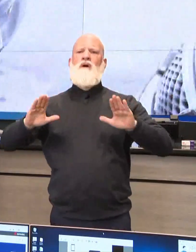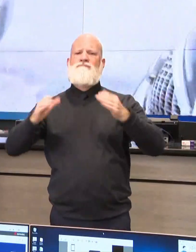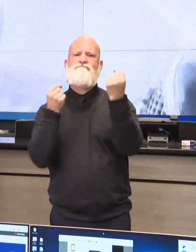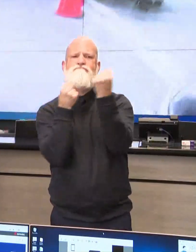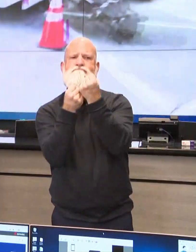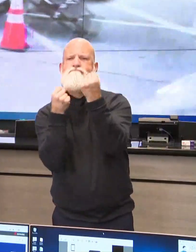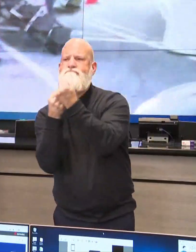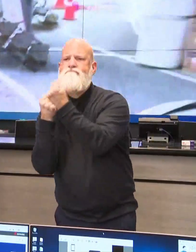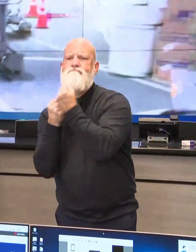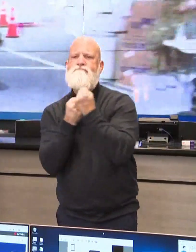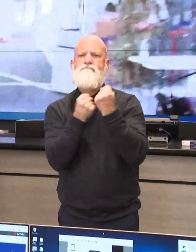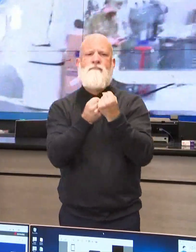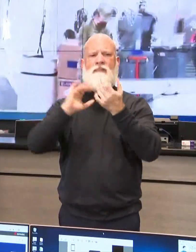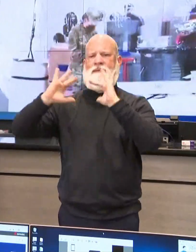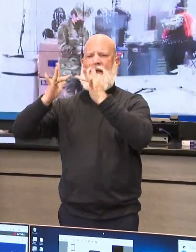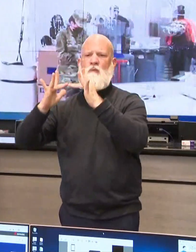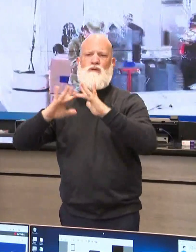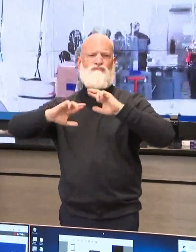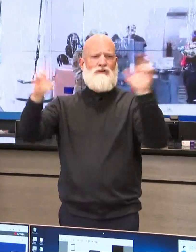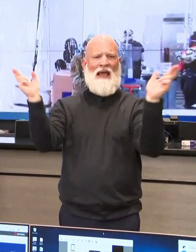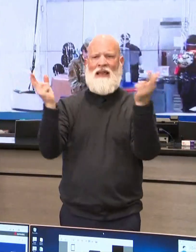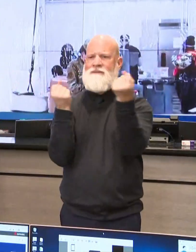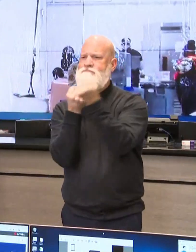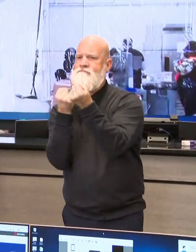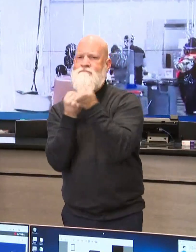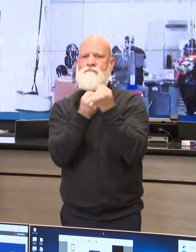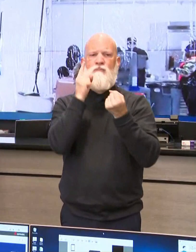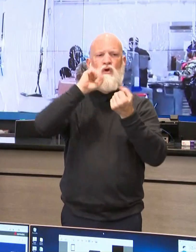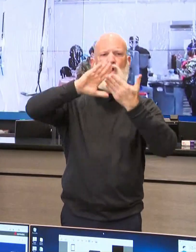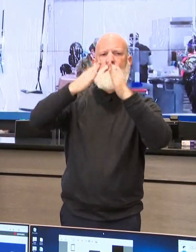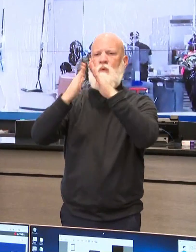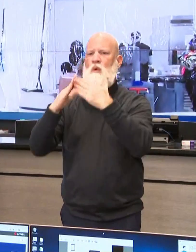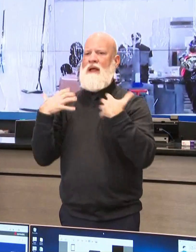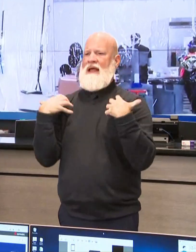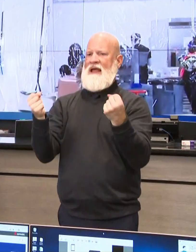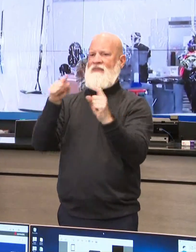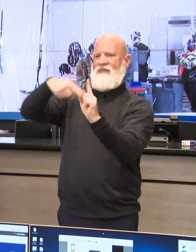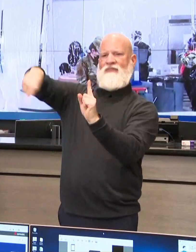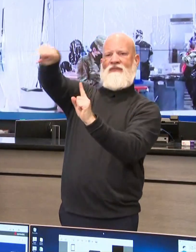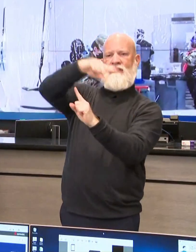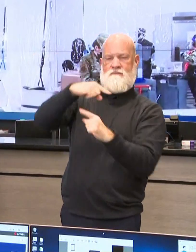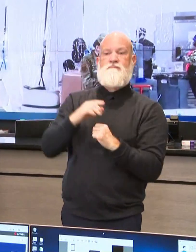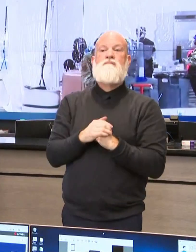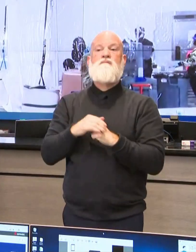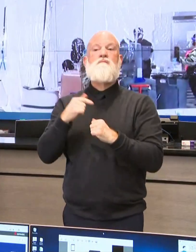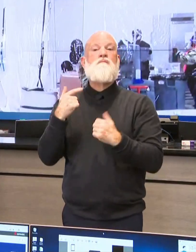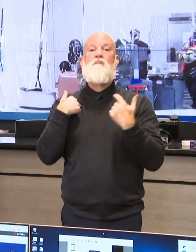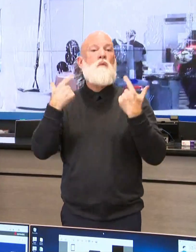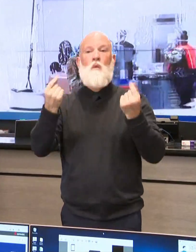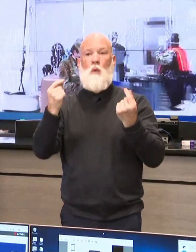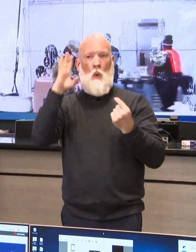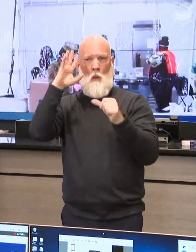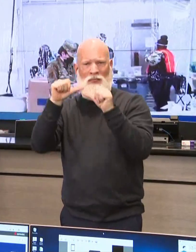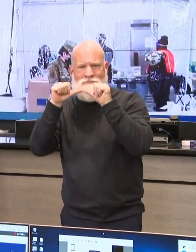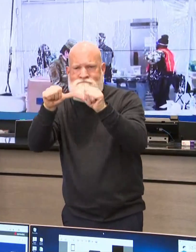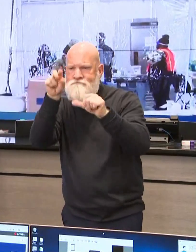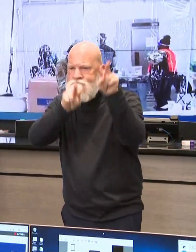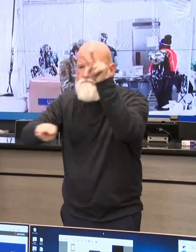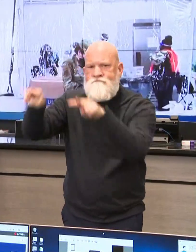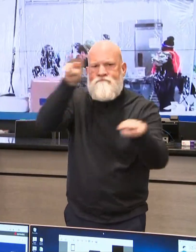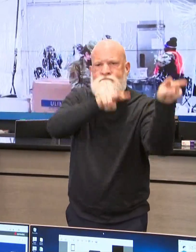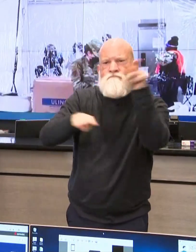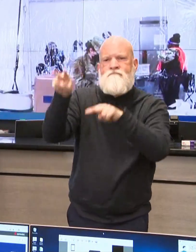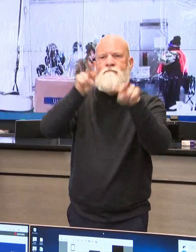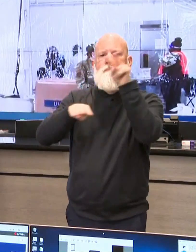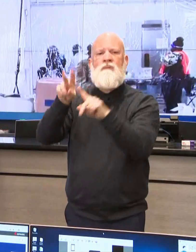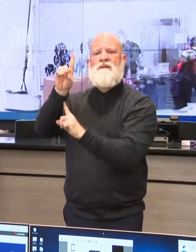Gainesville, but we'll help augment some of the North Georgia area. So we'll continue to look at the data as to where